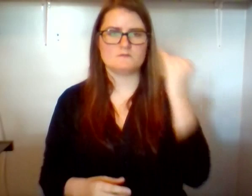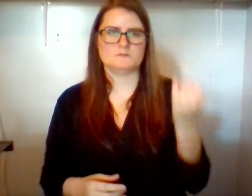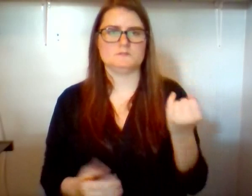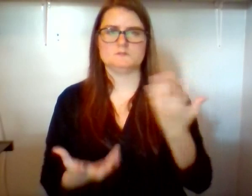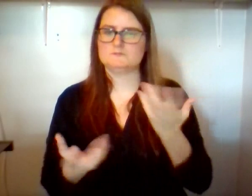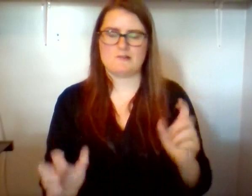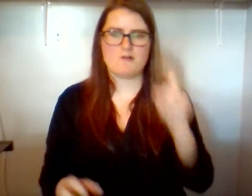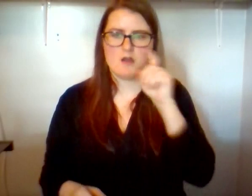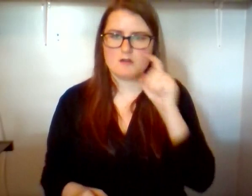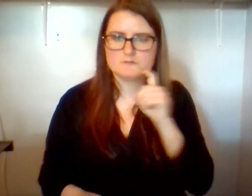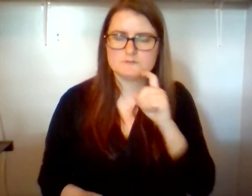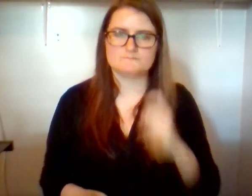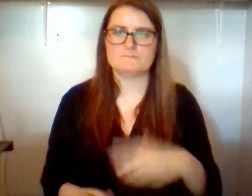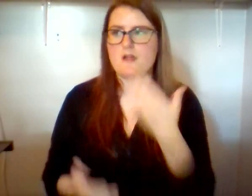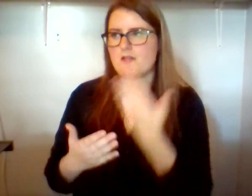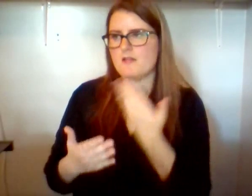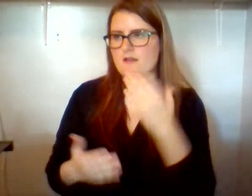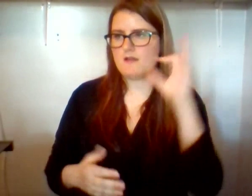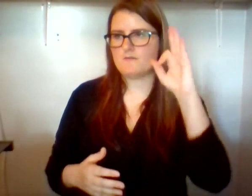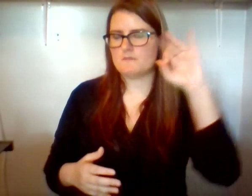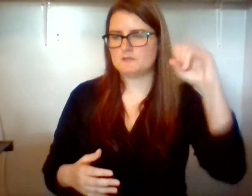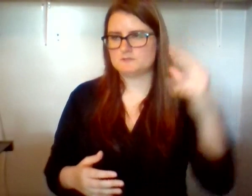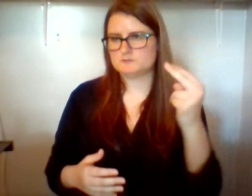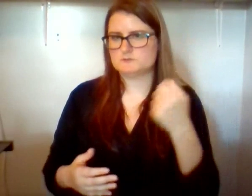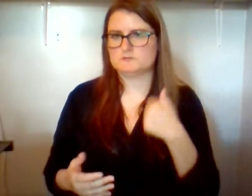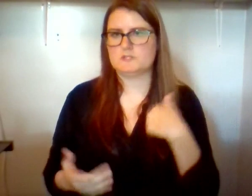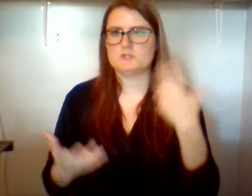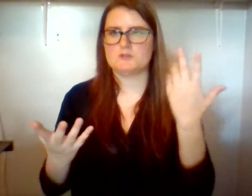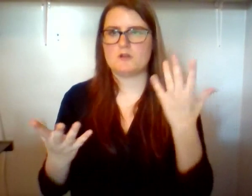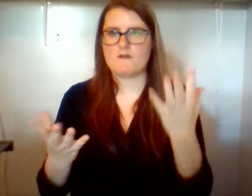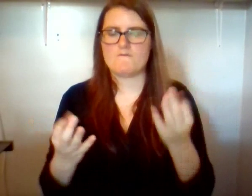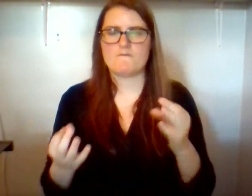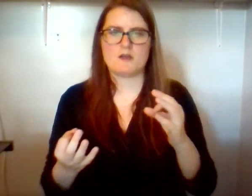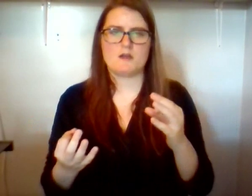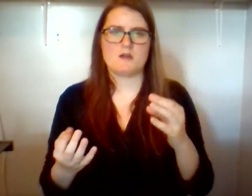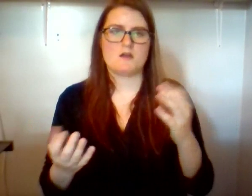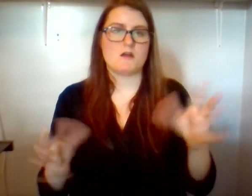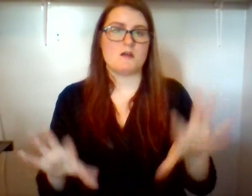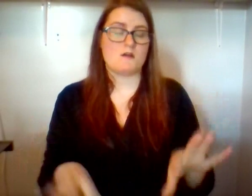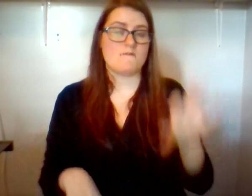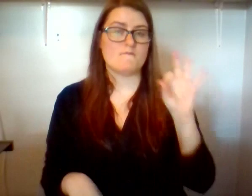desiringgod.org. You can find thousands of other free resources from John Piper. I'm your host, Tony Reinke. Thanks for listening.